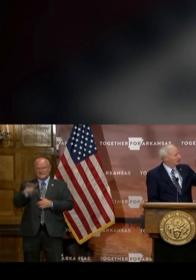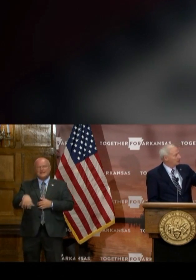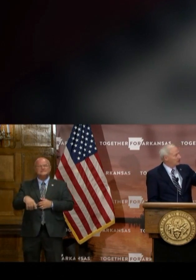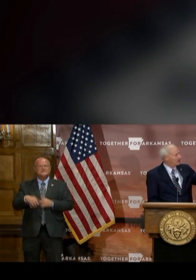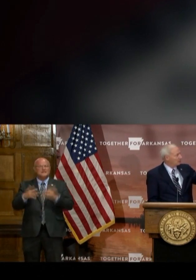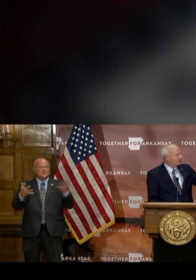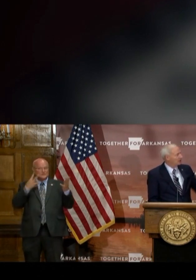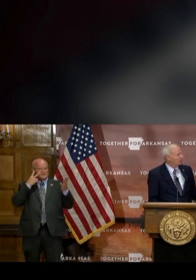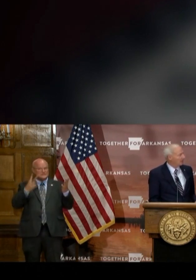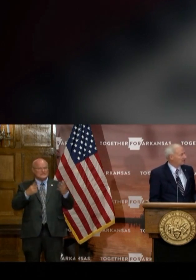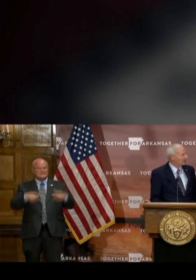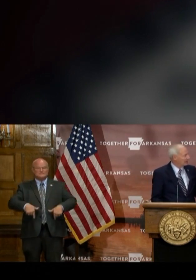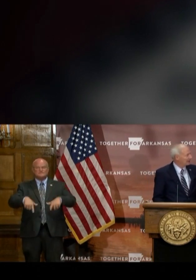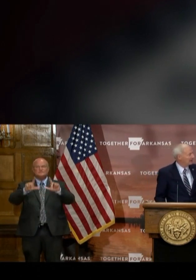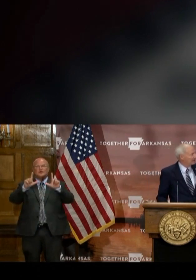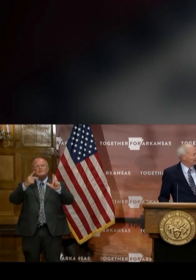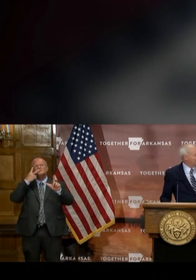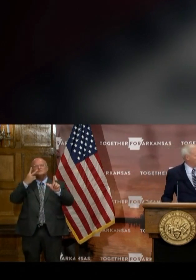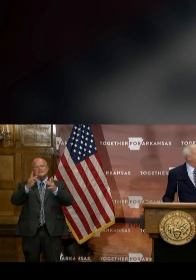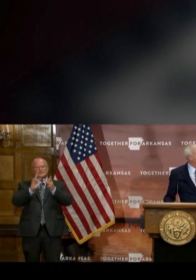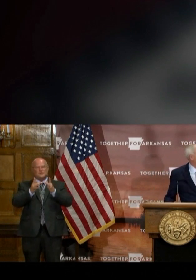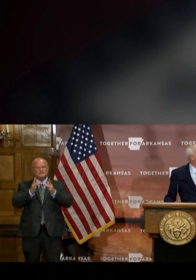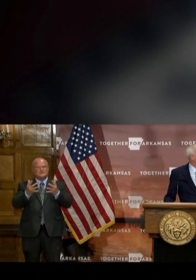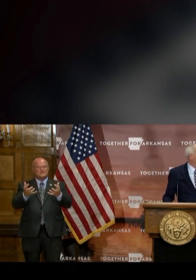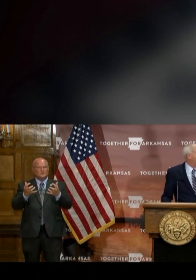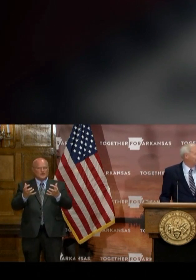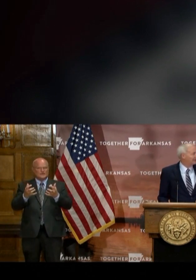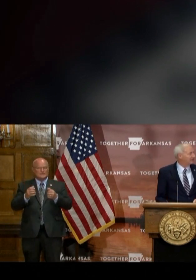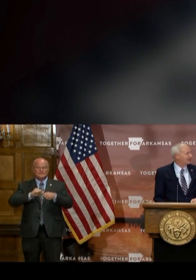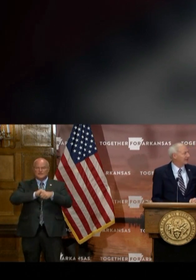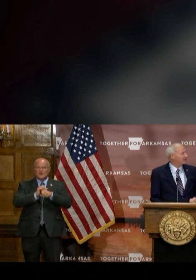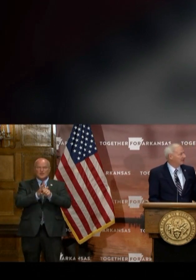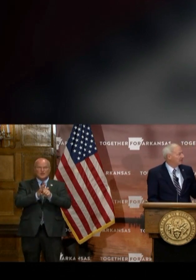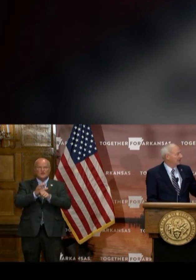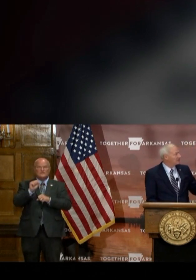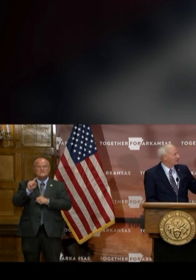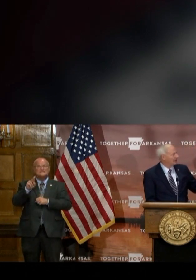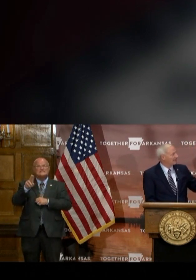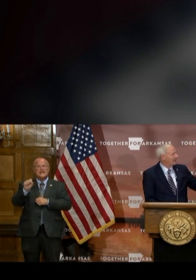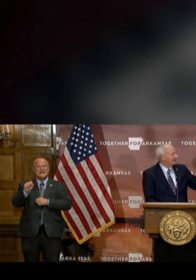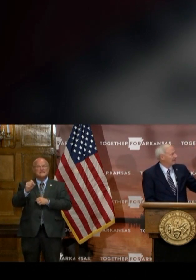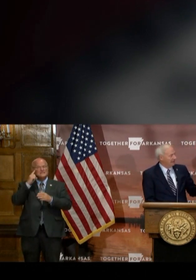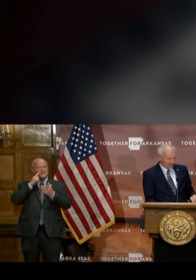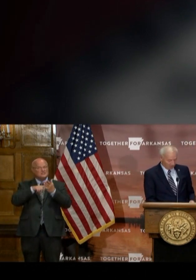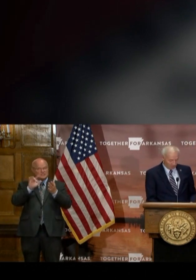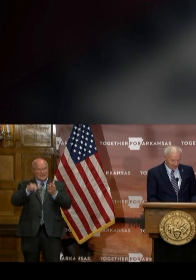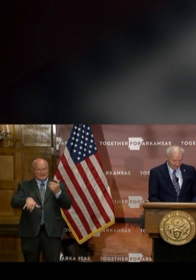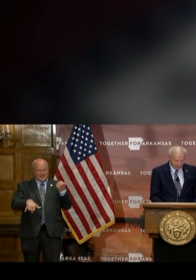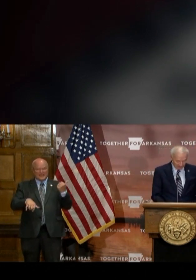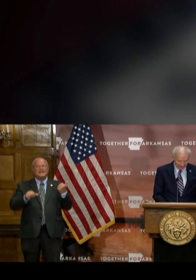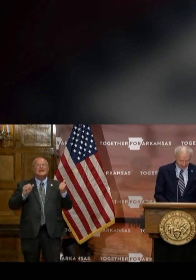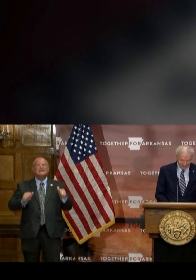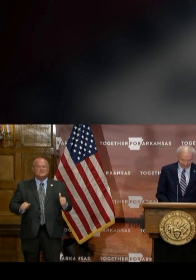is what you'll see when you go to the website. If you want the COVID status updates, check that, and you'll be able to get that